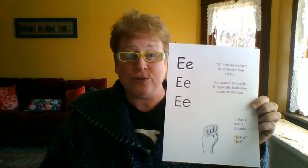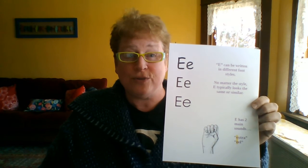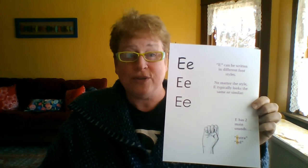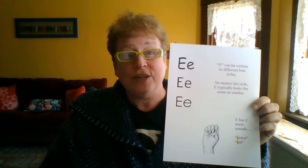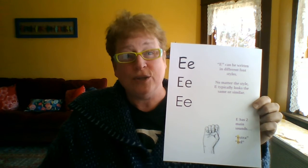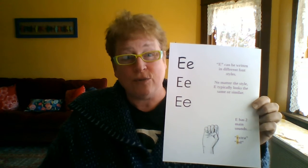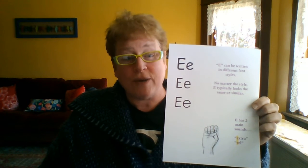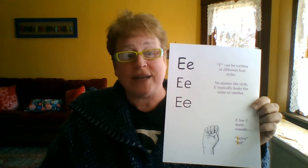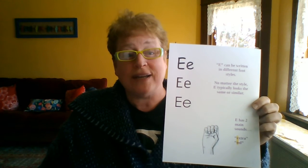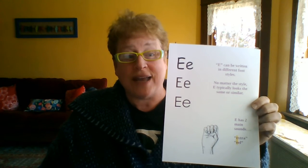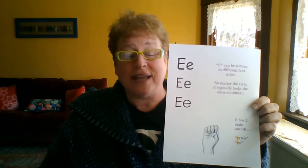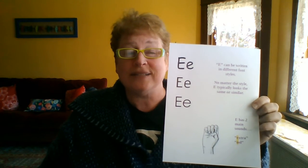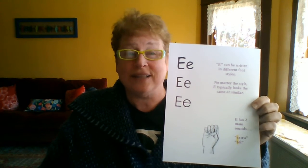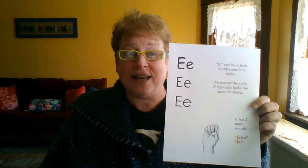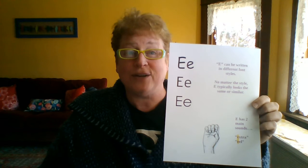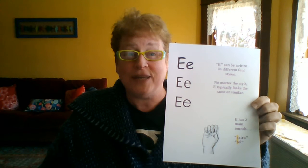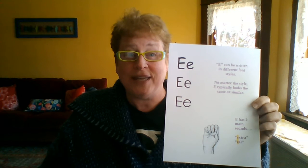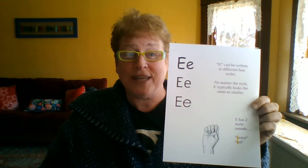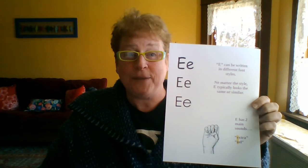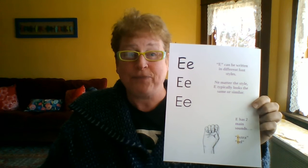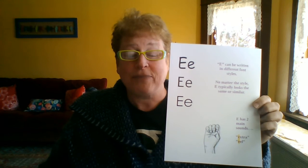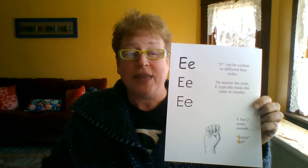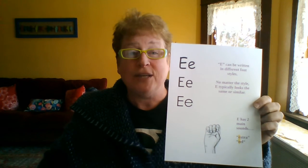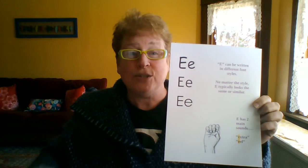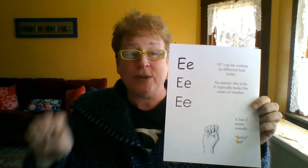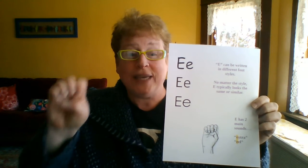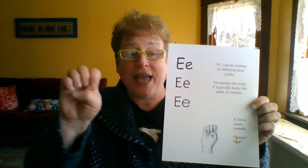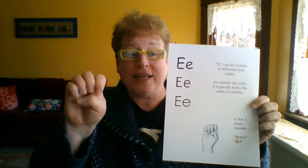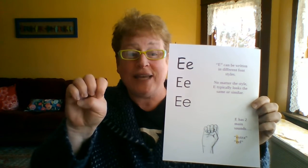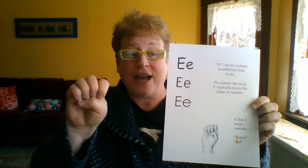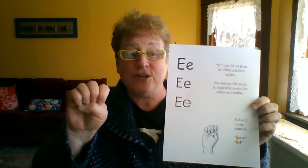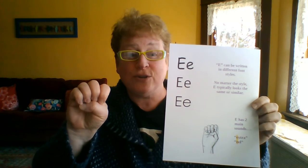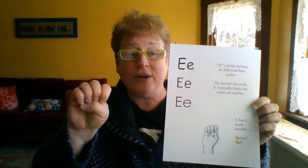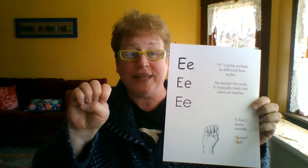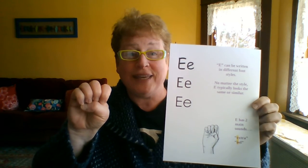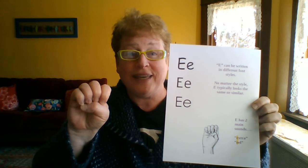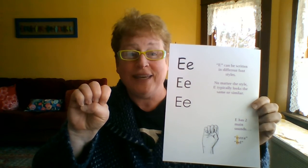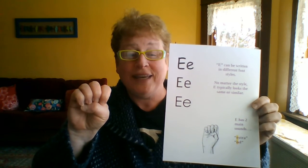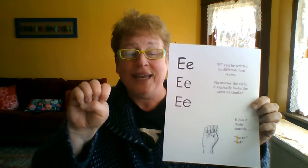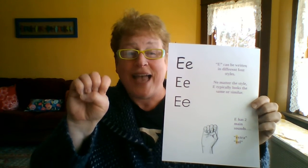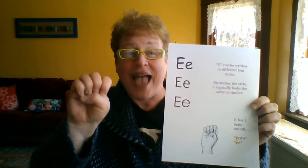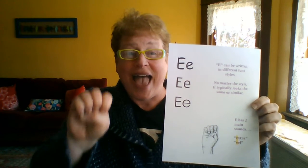use, you'll recognize the letter E. So again, our short E,